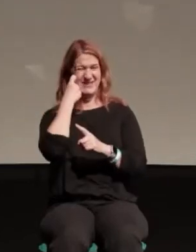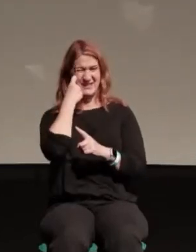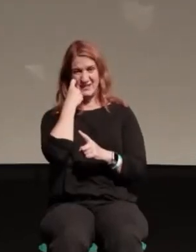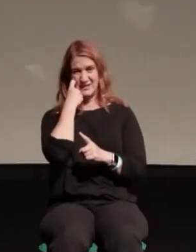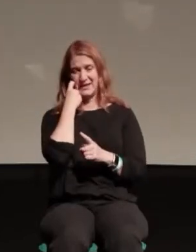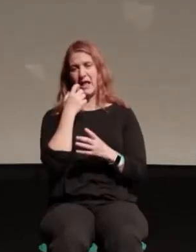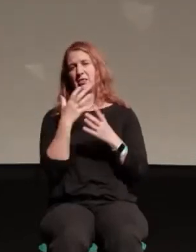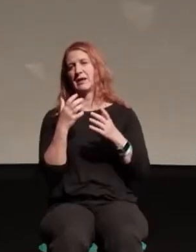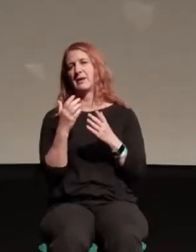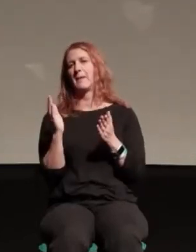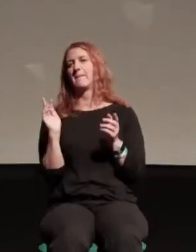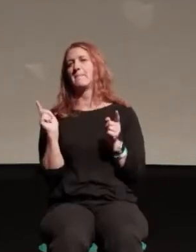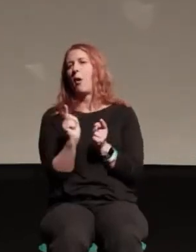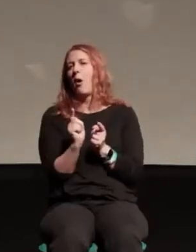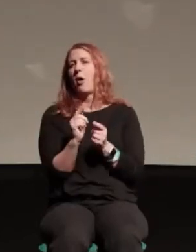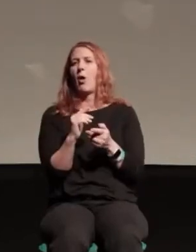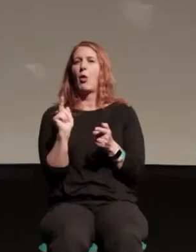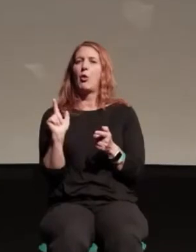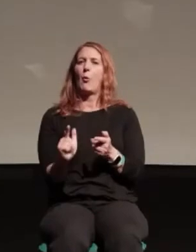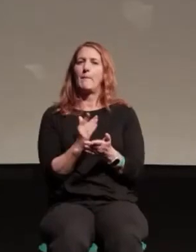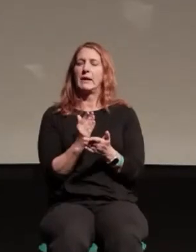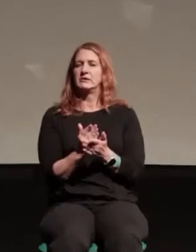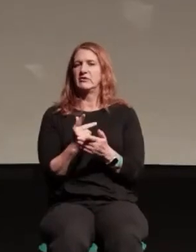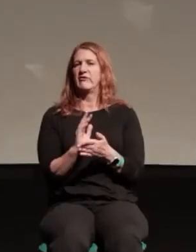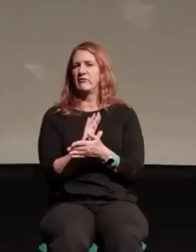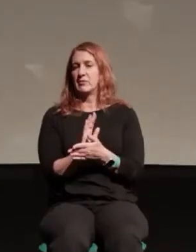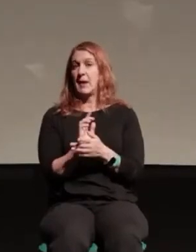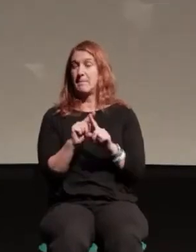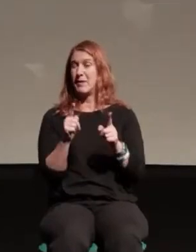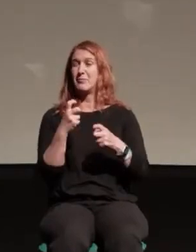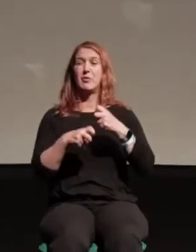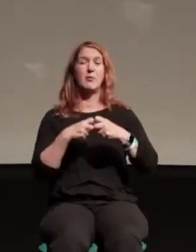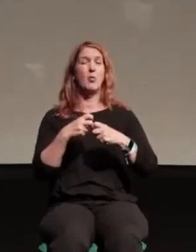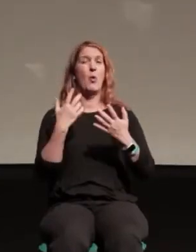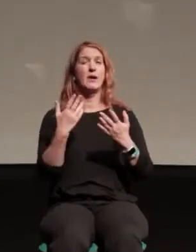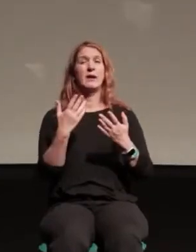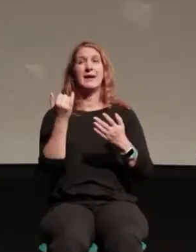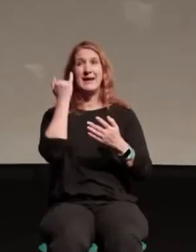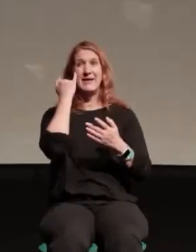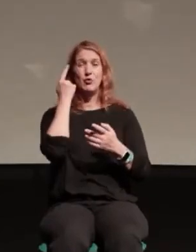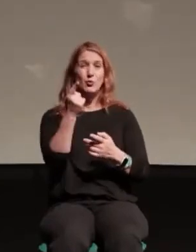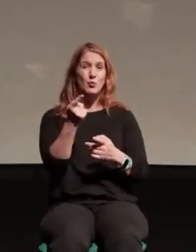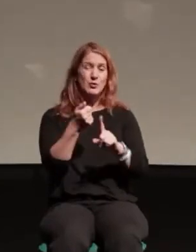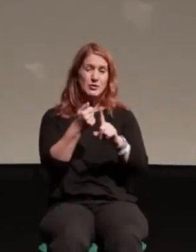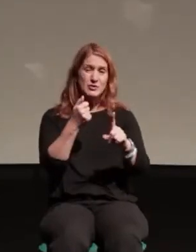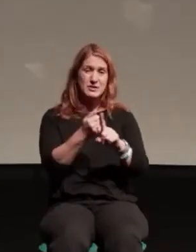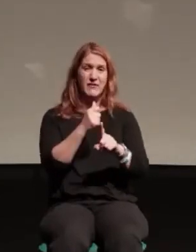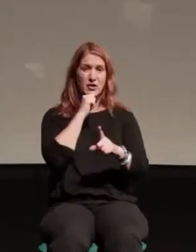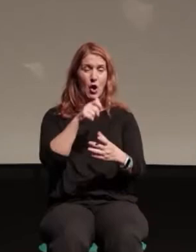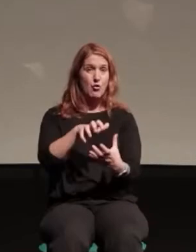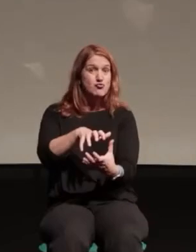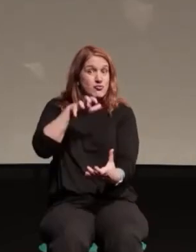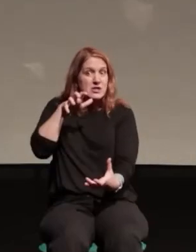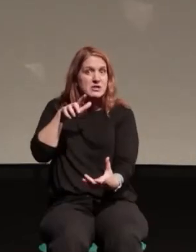think one of the problems that if you're not part of the strands and you want your